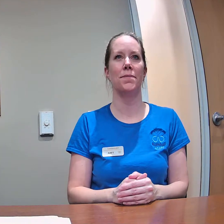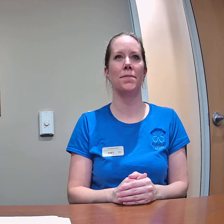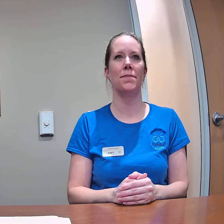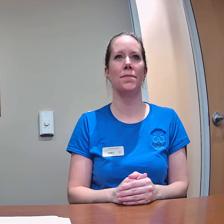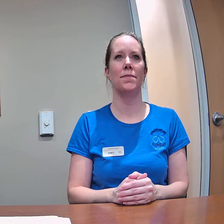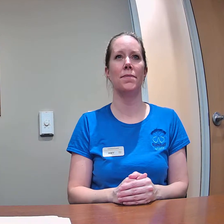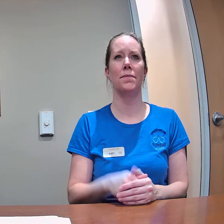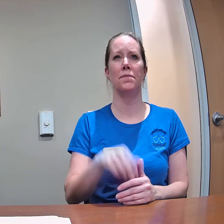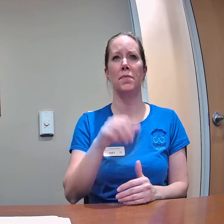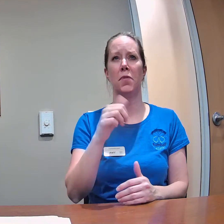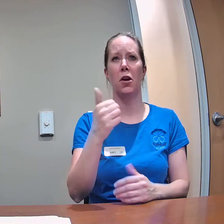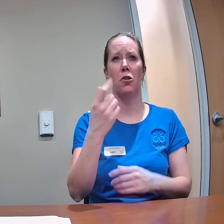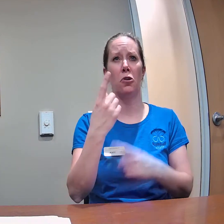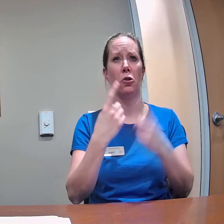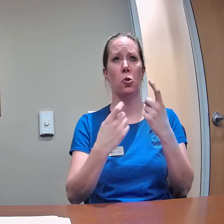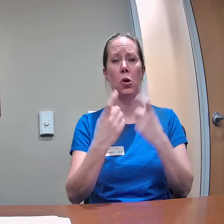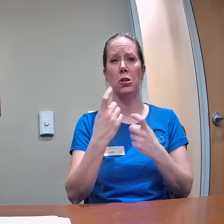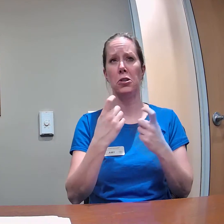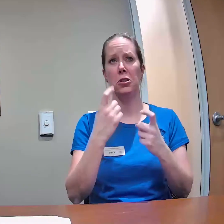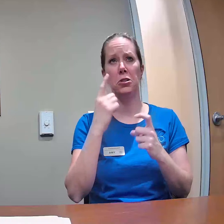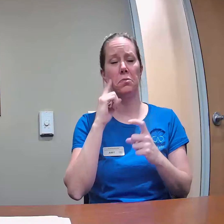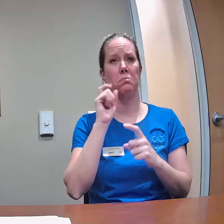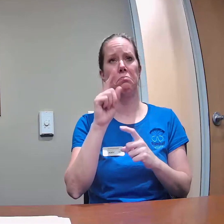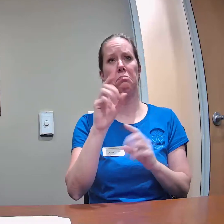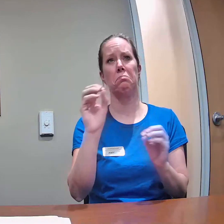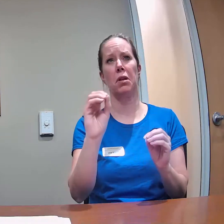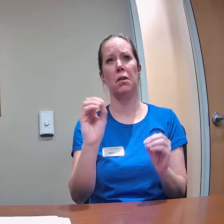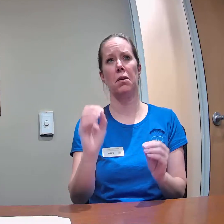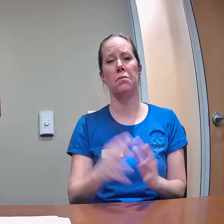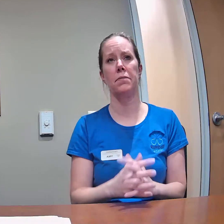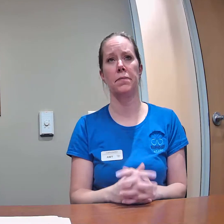I don't see any more questions.